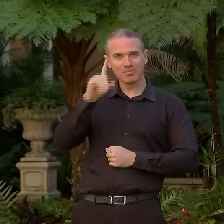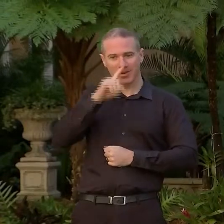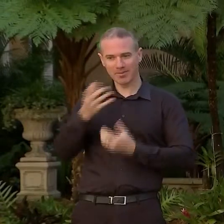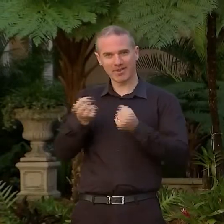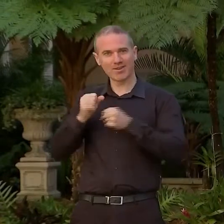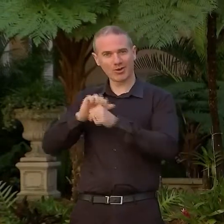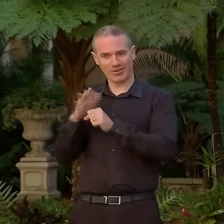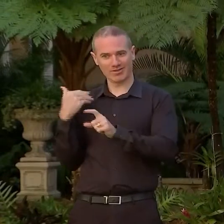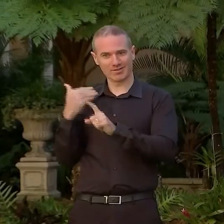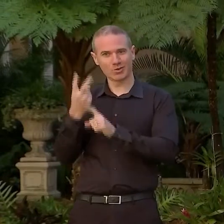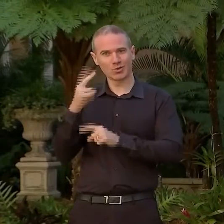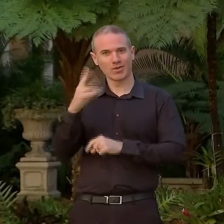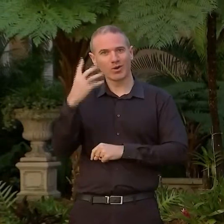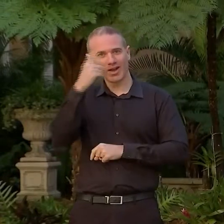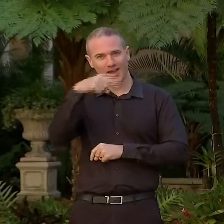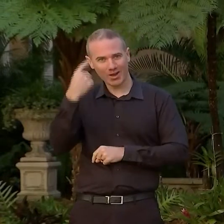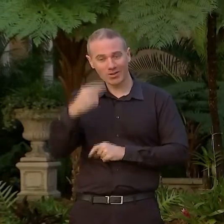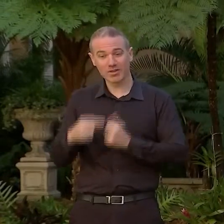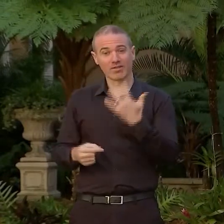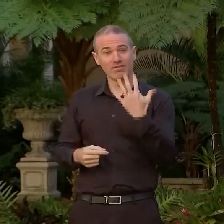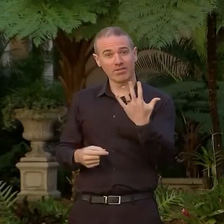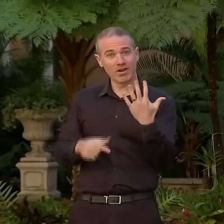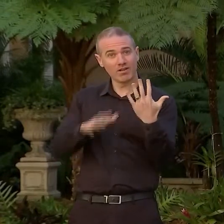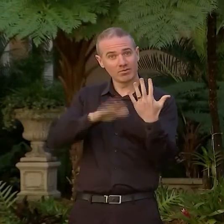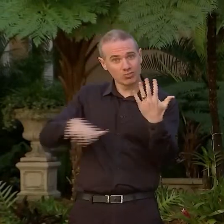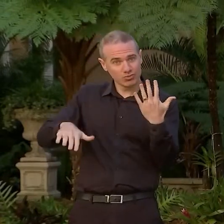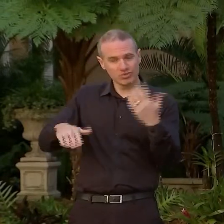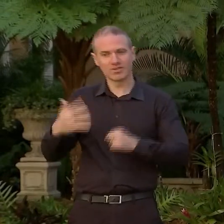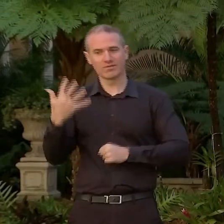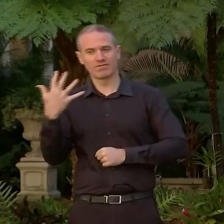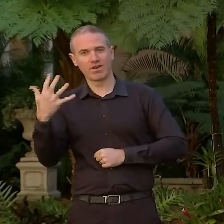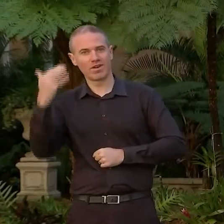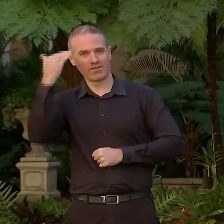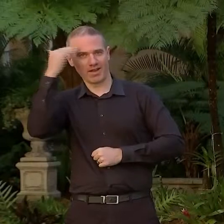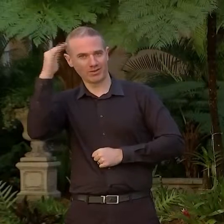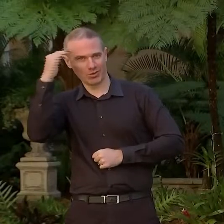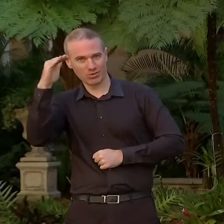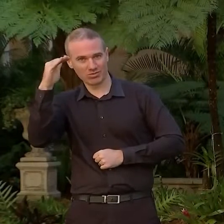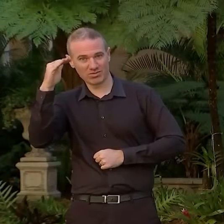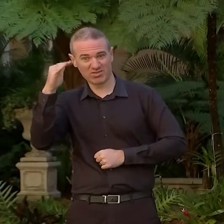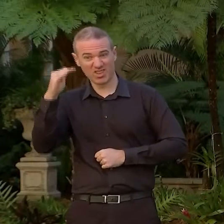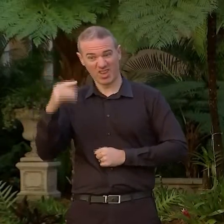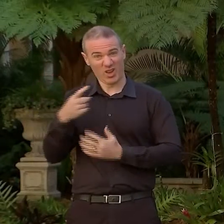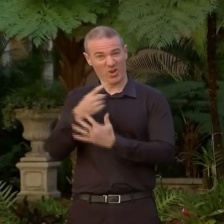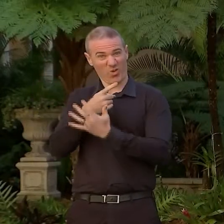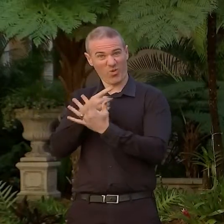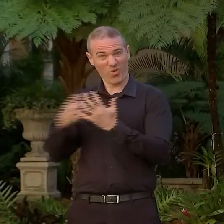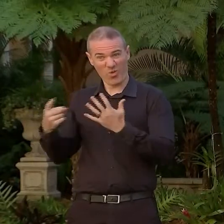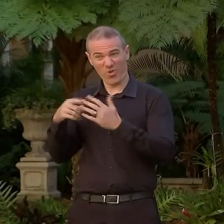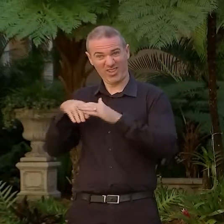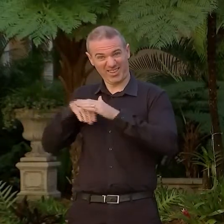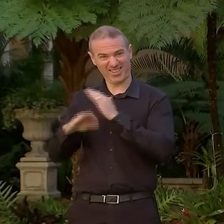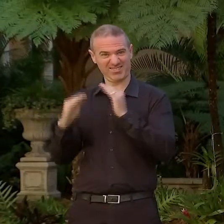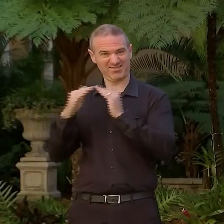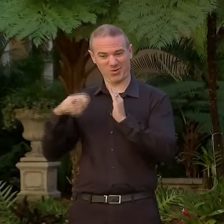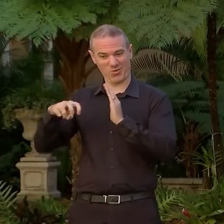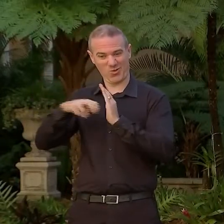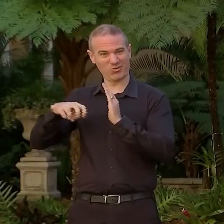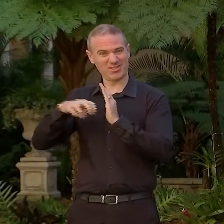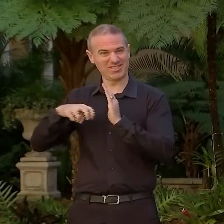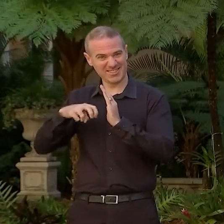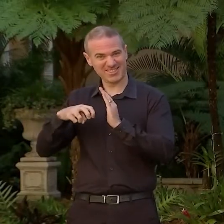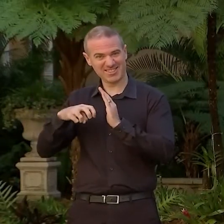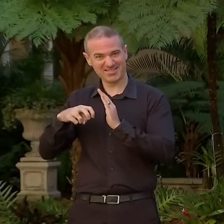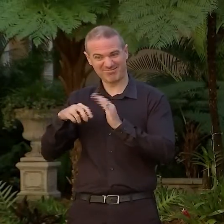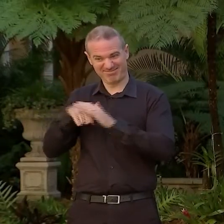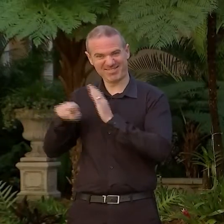children, 5 of them are adults. They were all in quarantine at the time. They were all household contacts. and